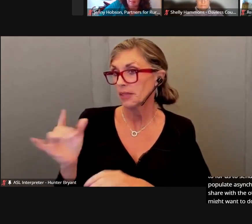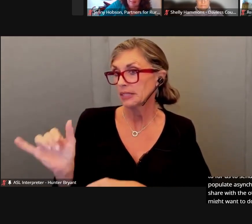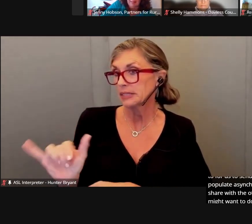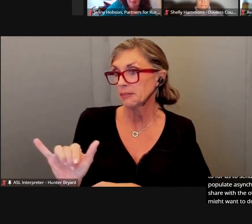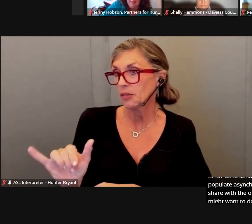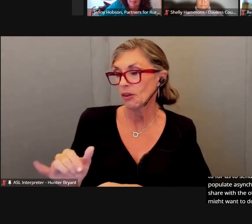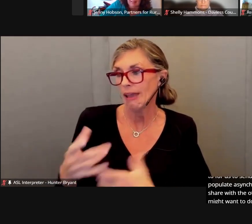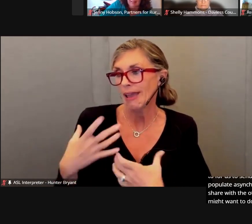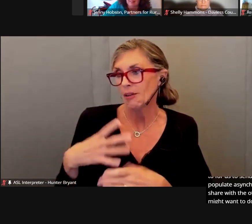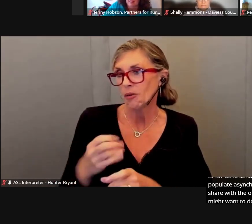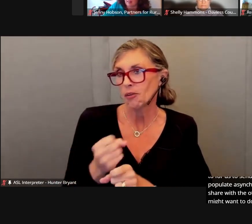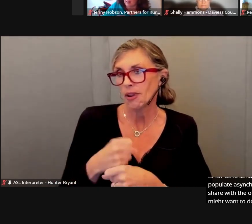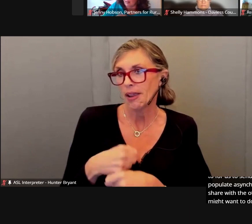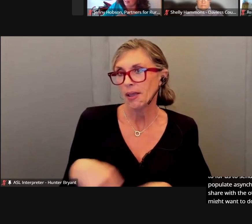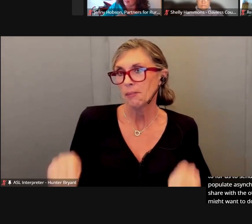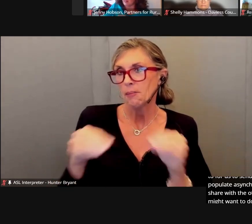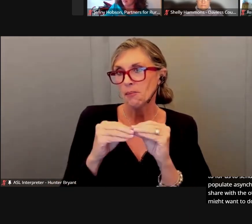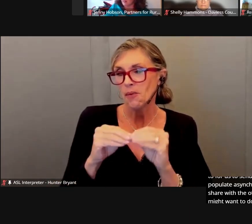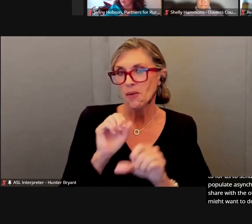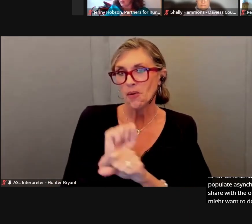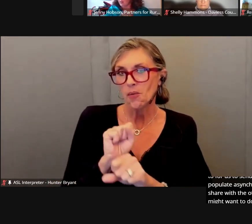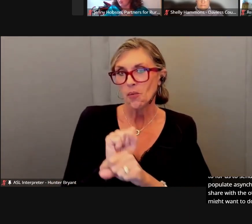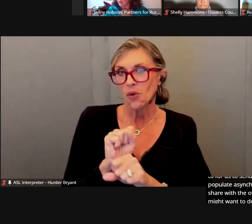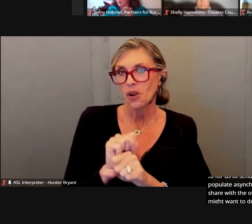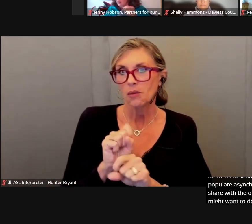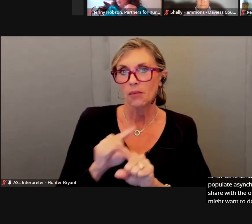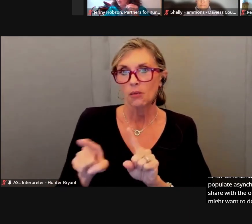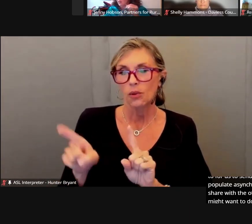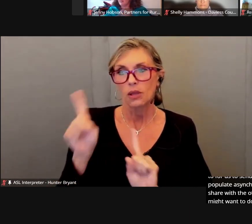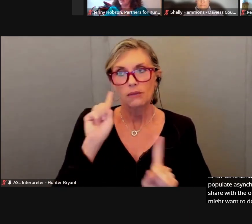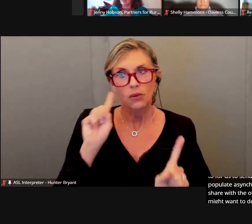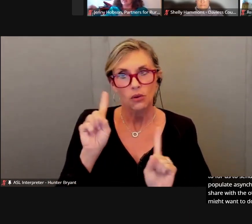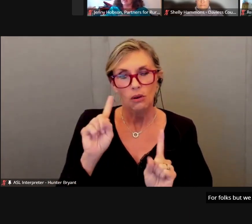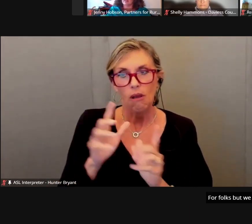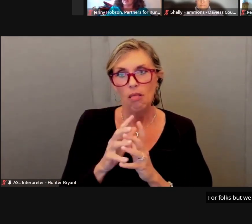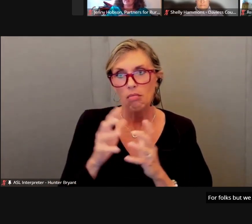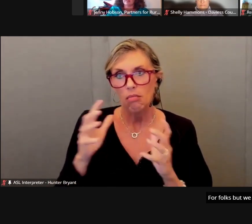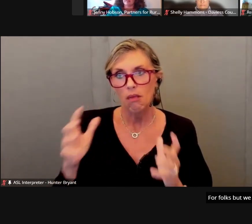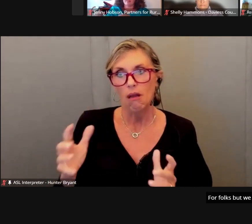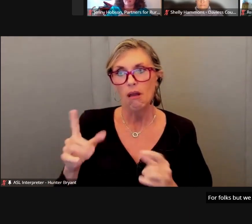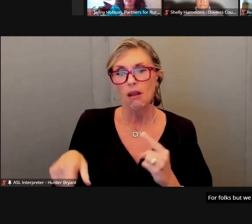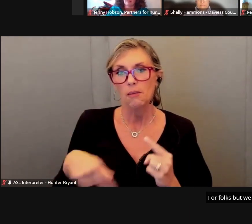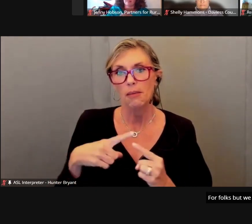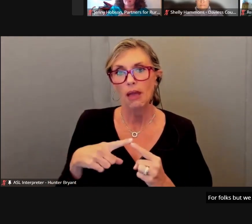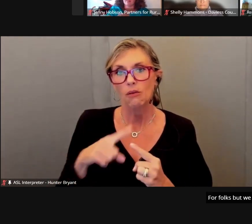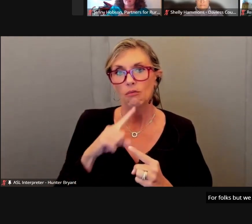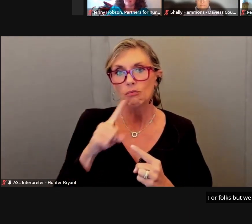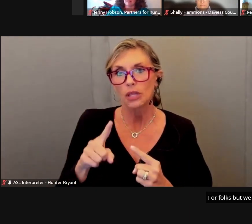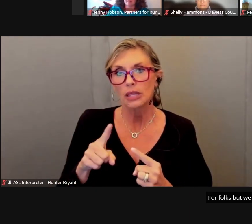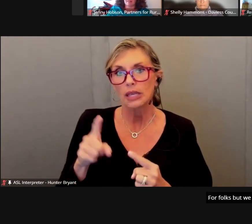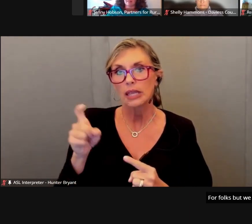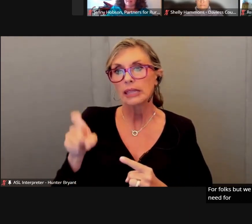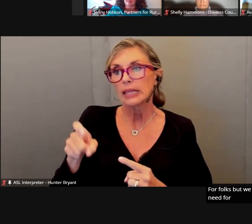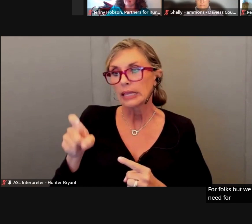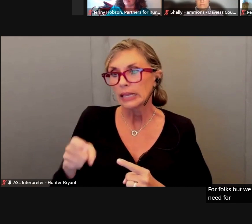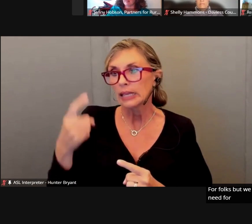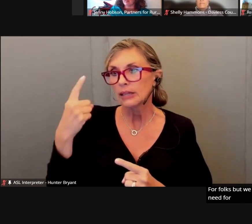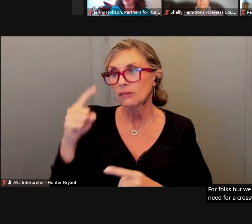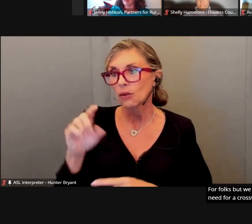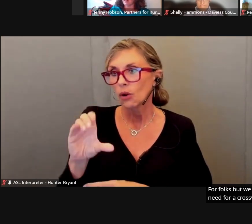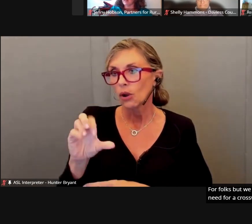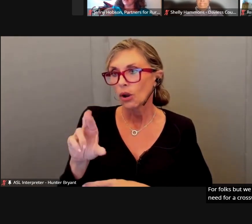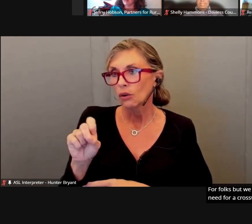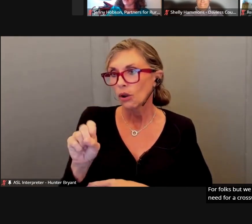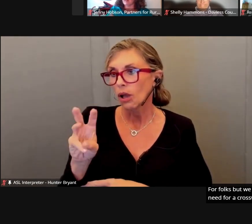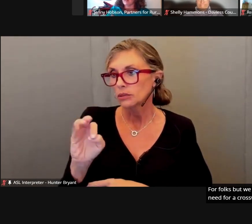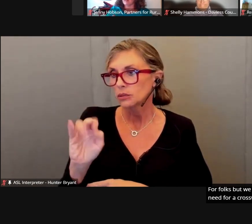more work for folks, but we have heard a lot about really the need for a crosswalk like this.